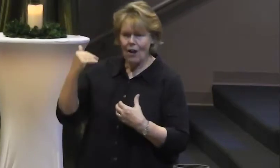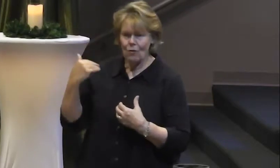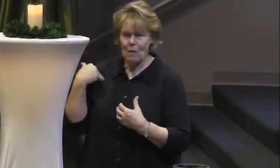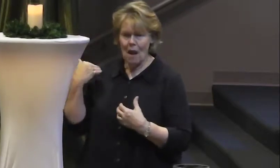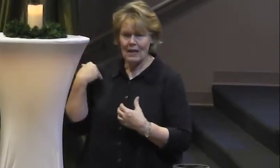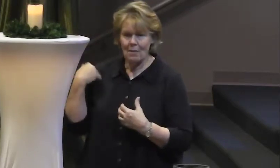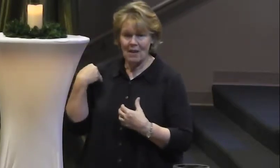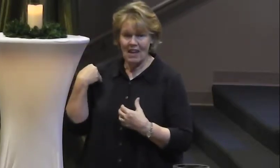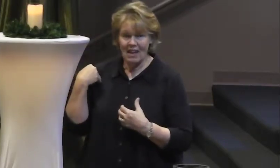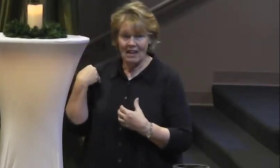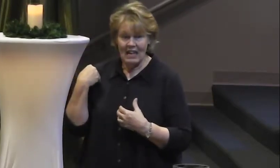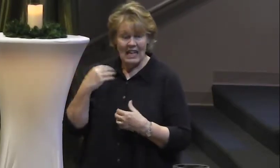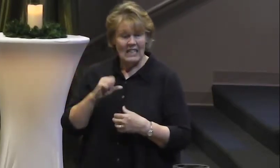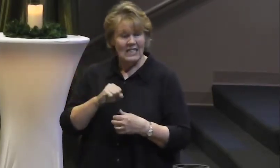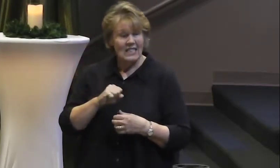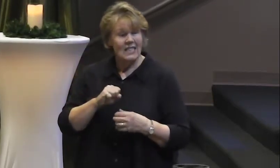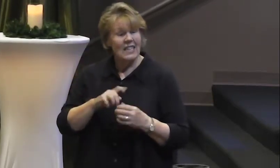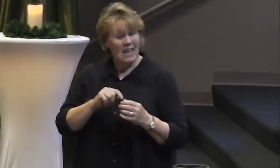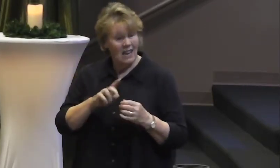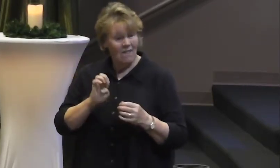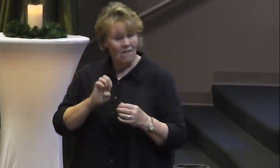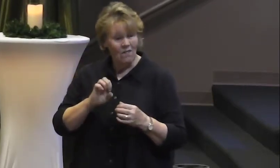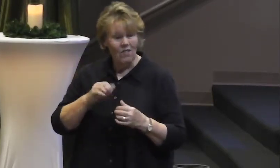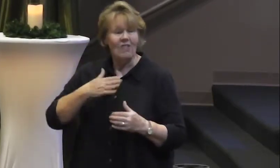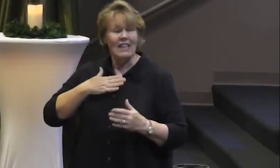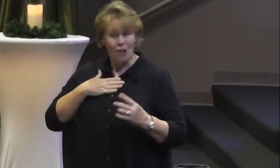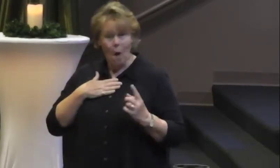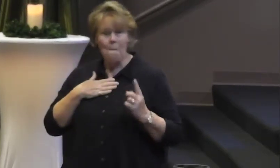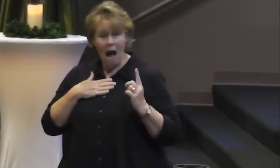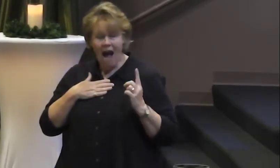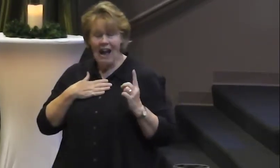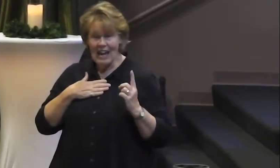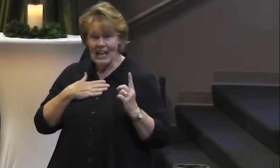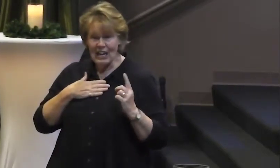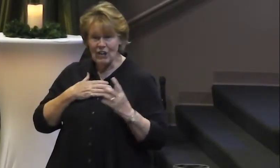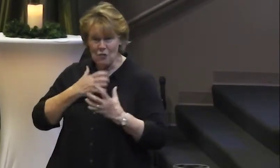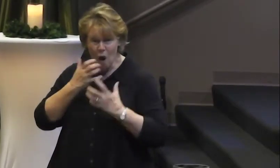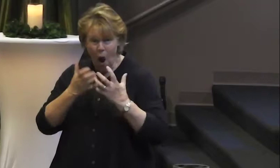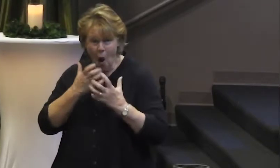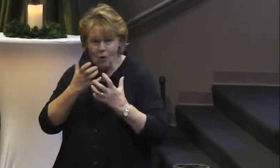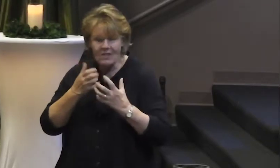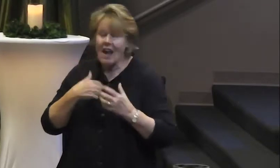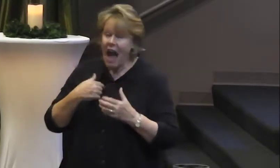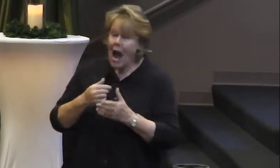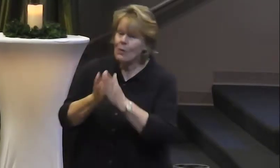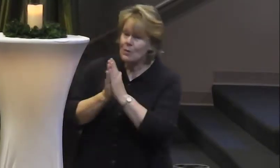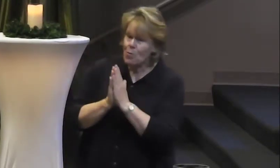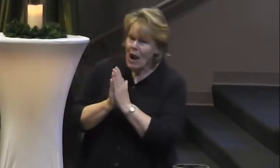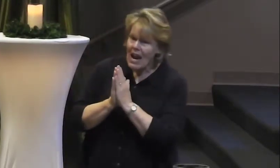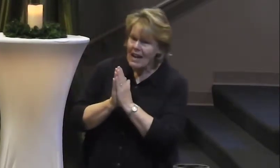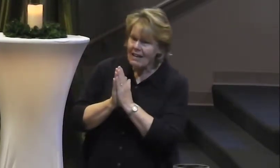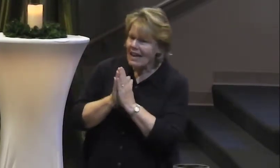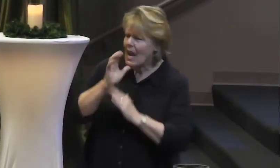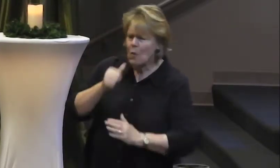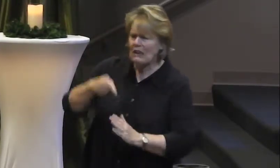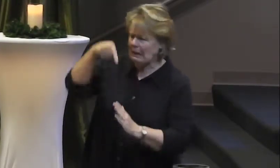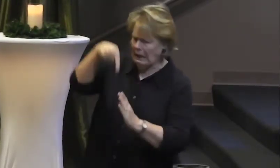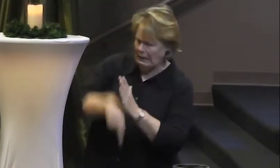I was praying. It wasn't a very profound prayer. I wouldn't like to be the way I pray, that to be the way I pray all the